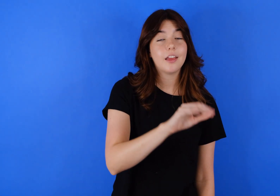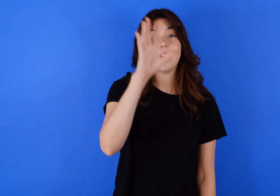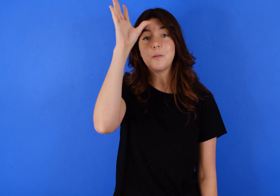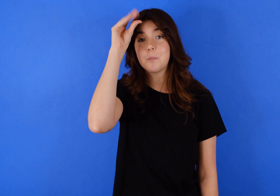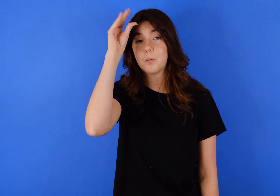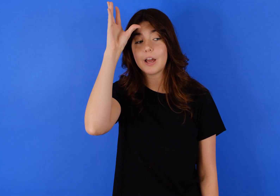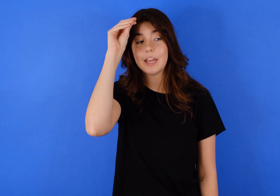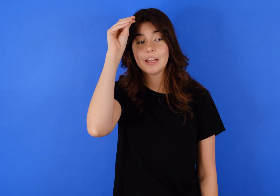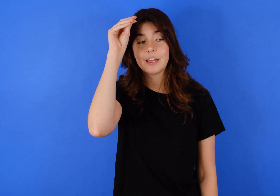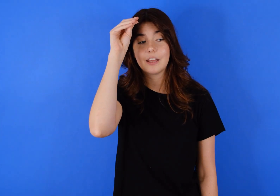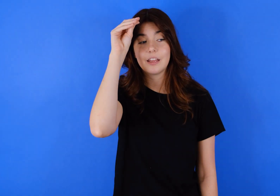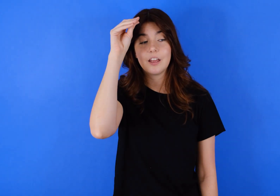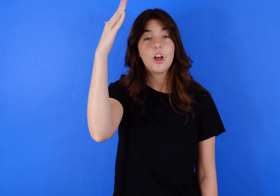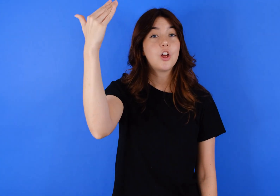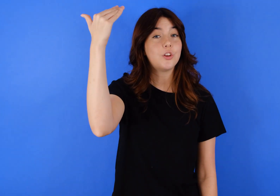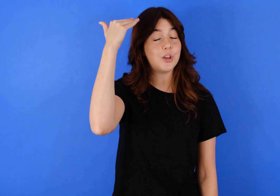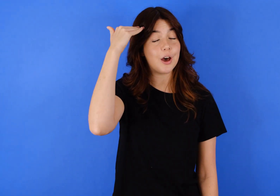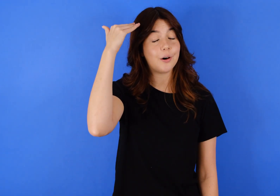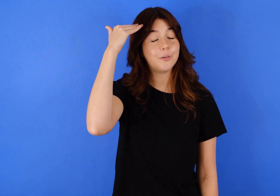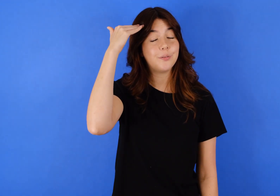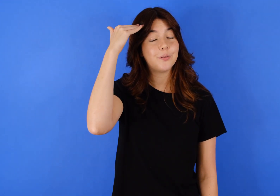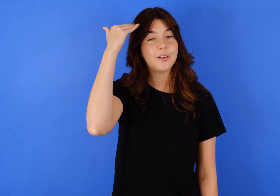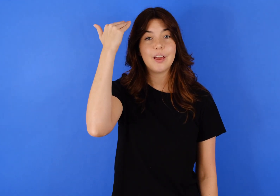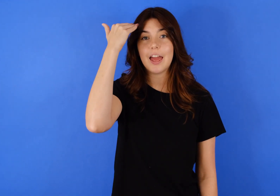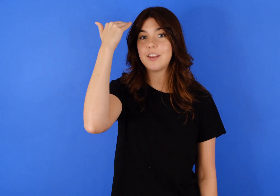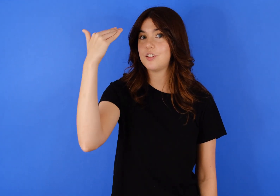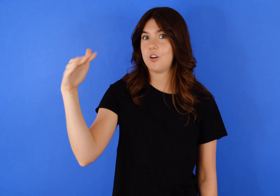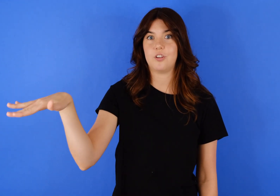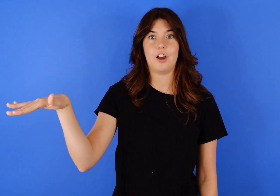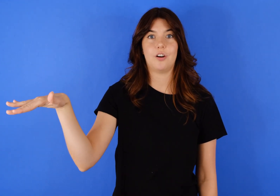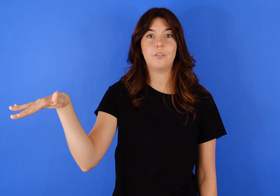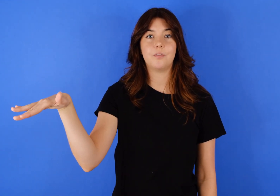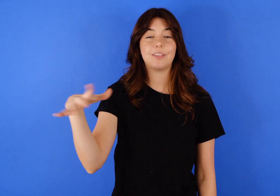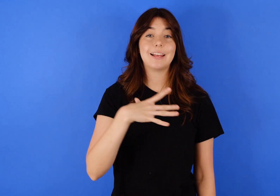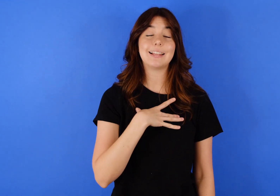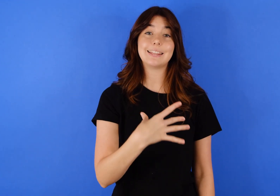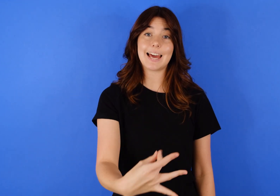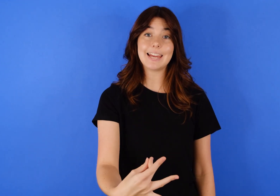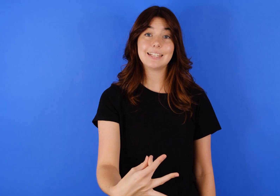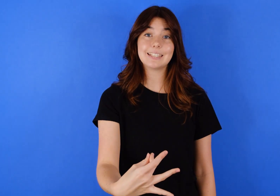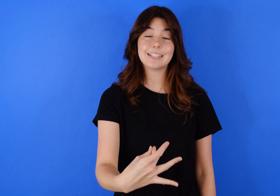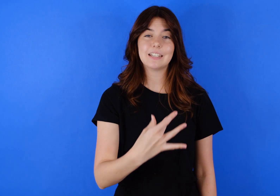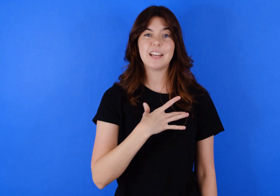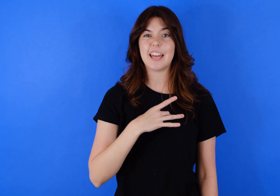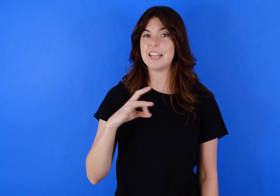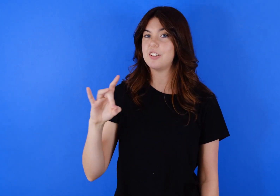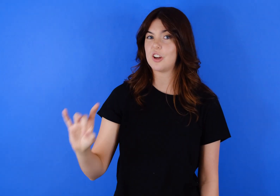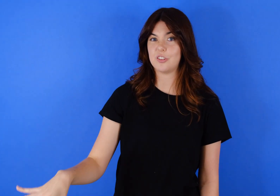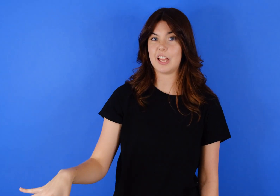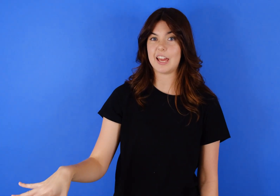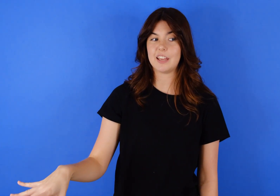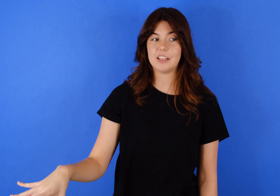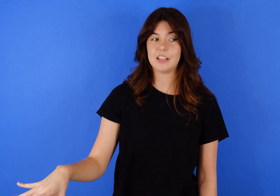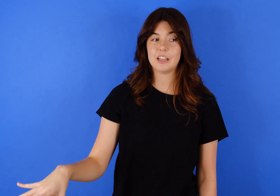and boy, know and don't know, like and don't like,